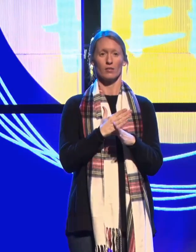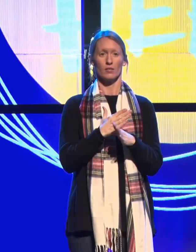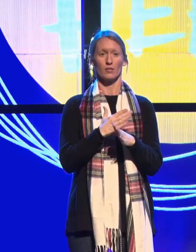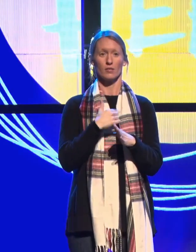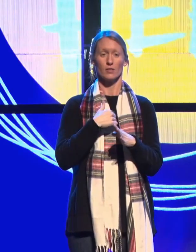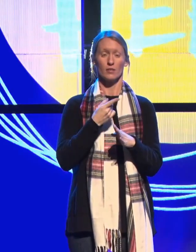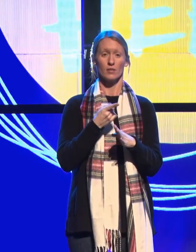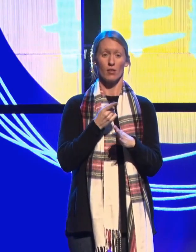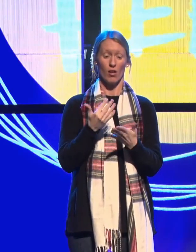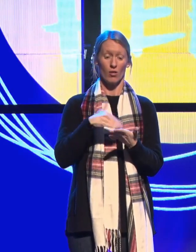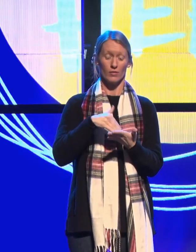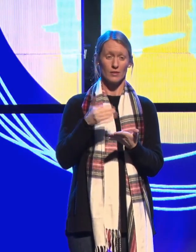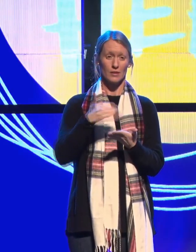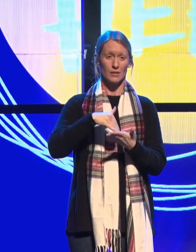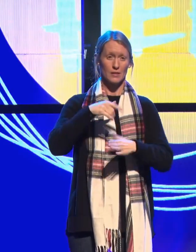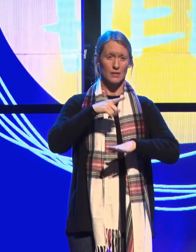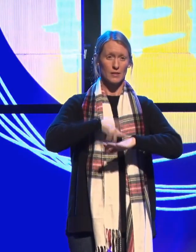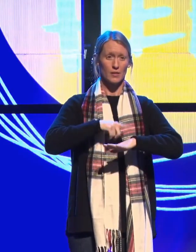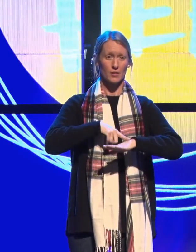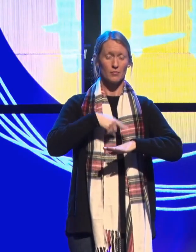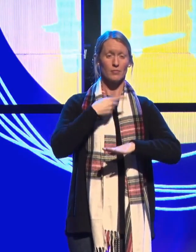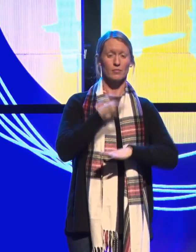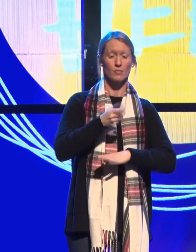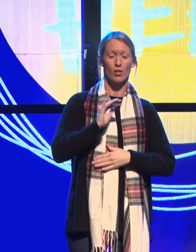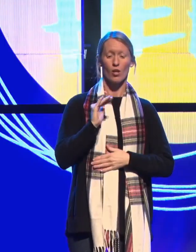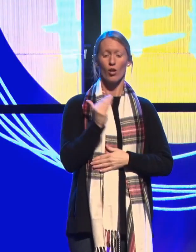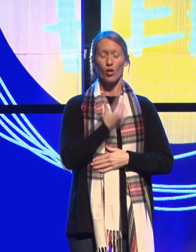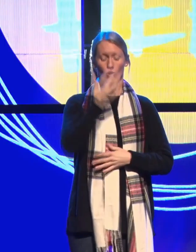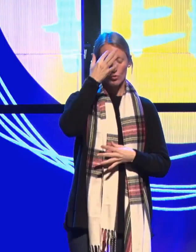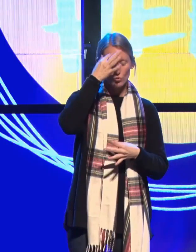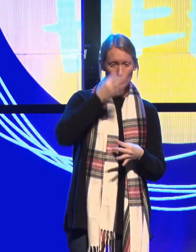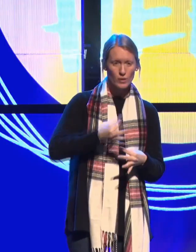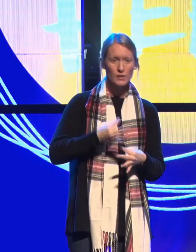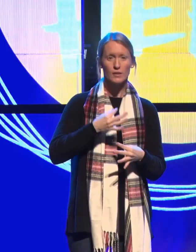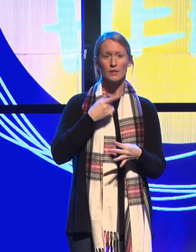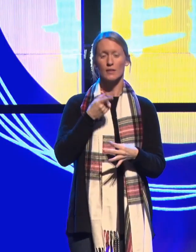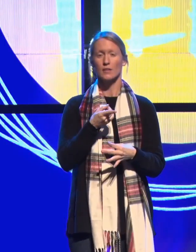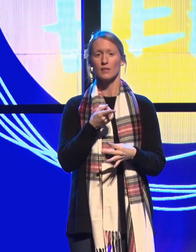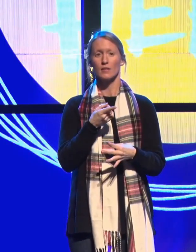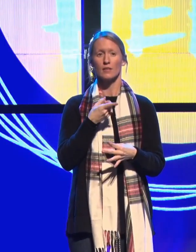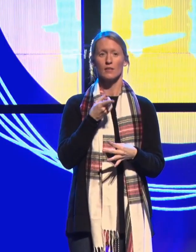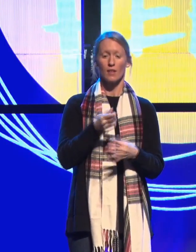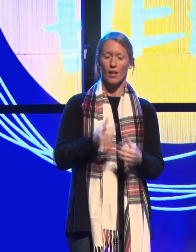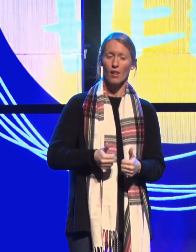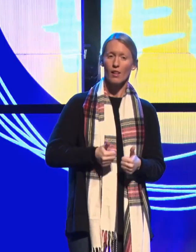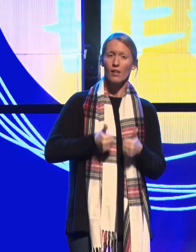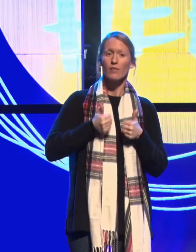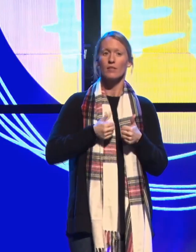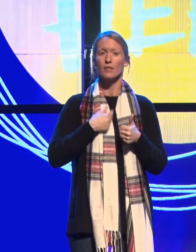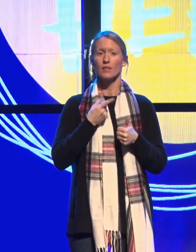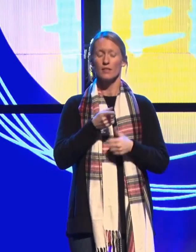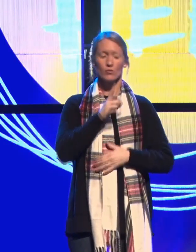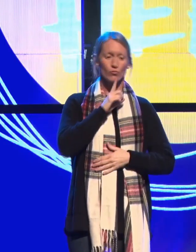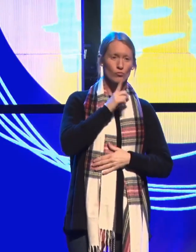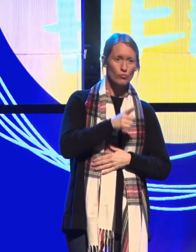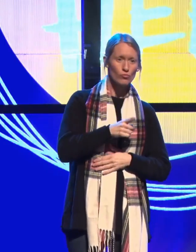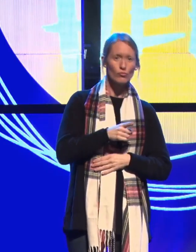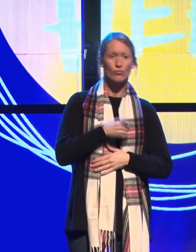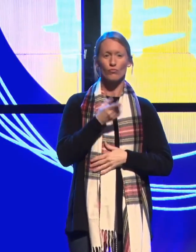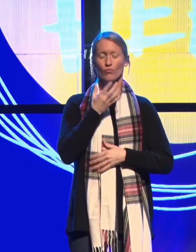our choices, our decisions, our living into our values, our not living into our values, our